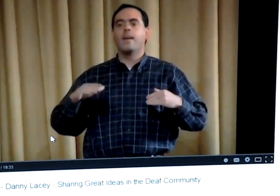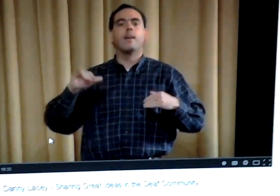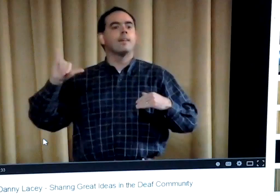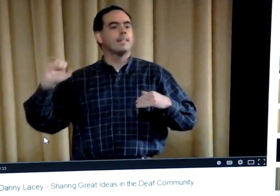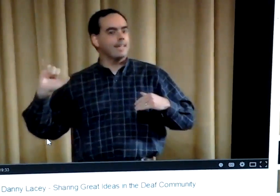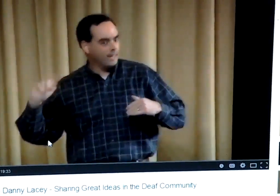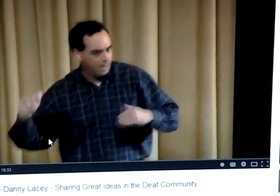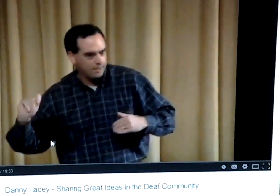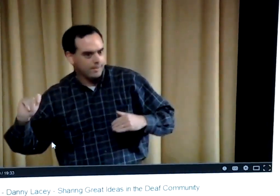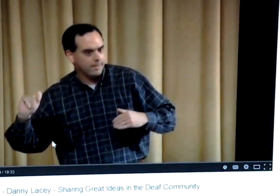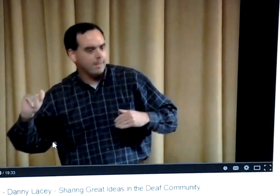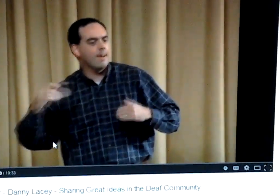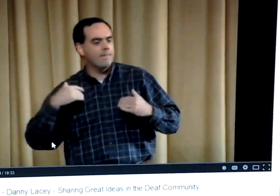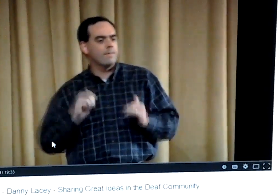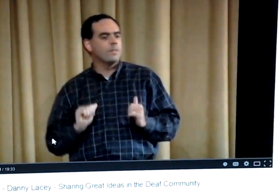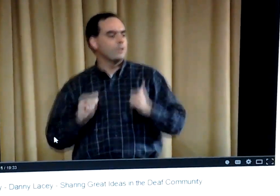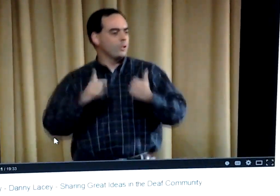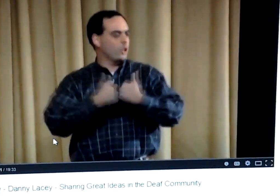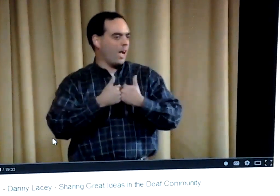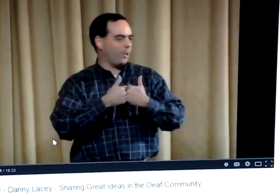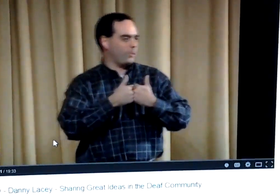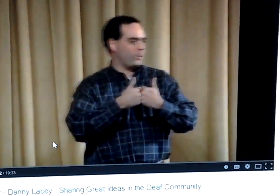And it succeeded.